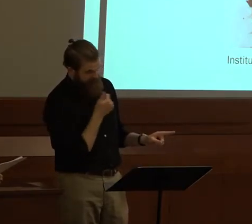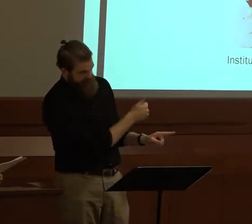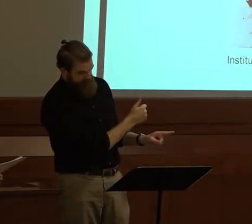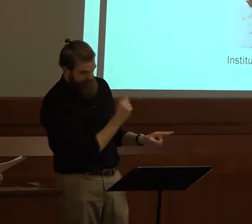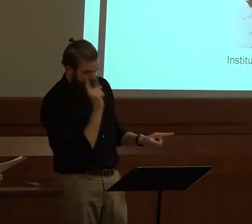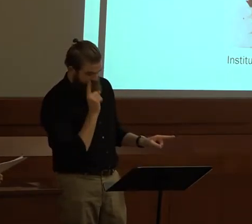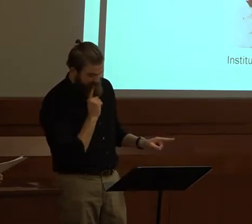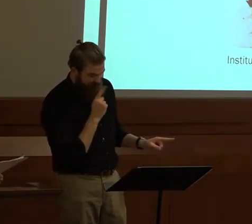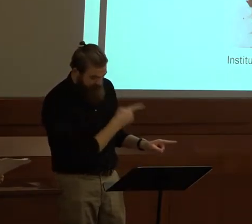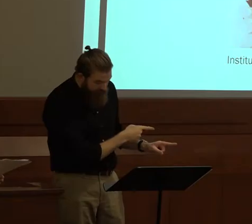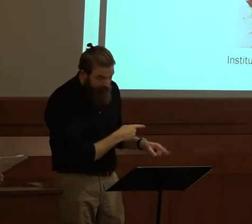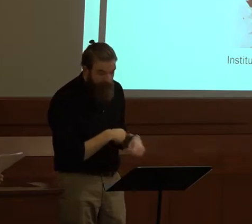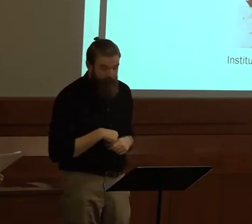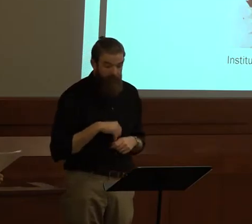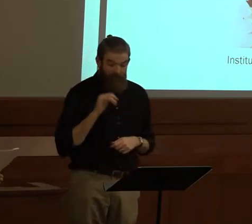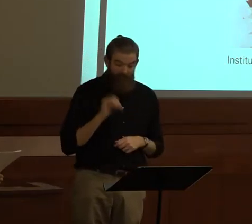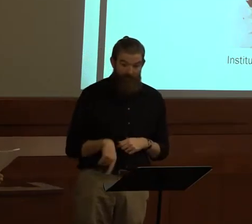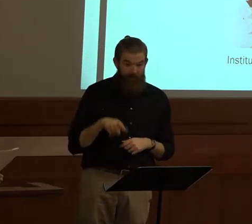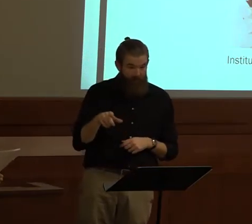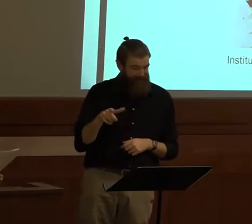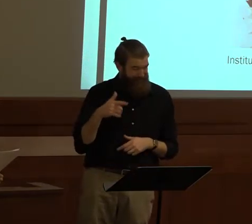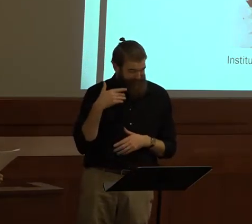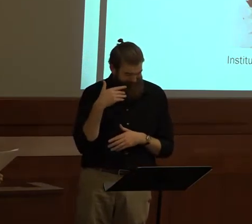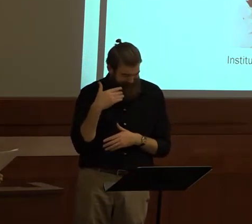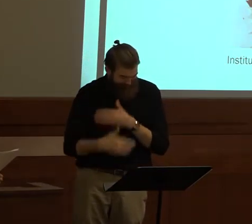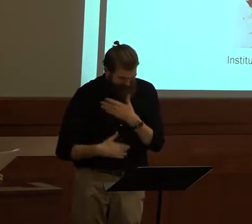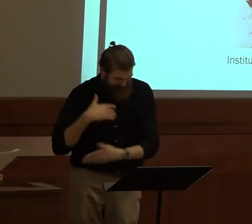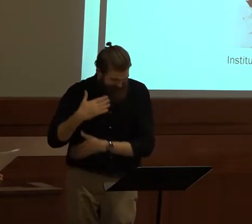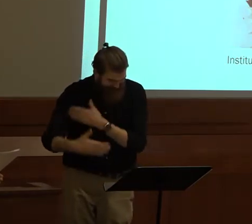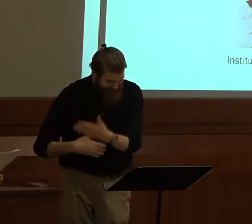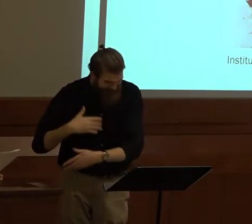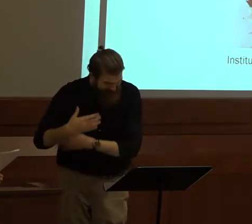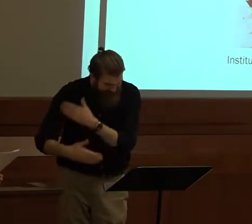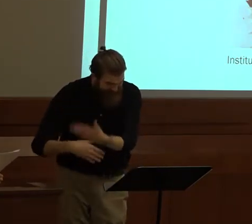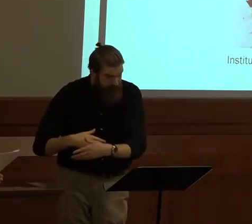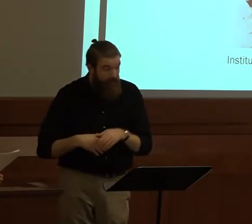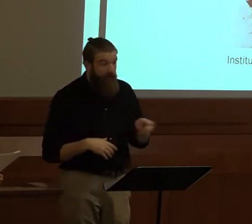Laurent Clerc's as a developer of sign language education in America.